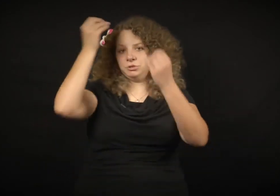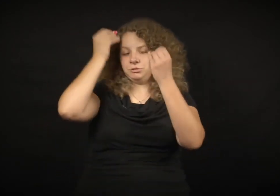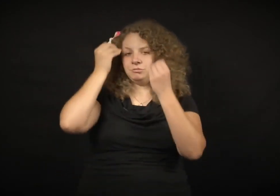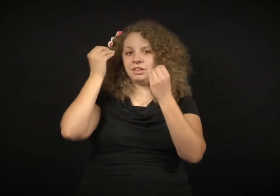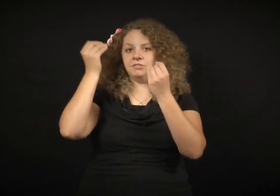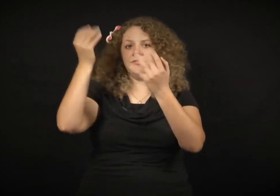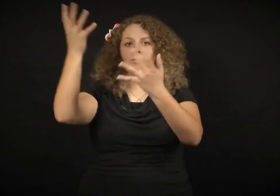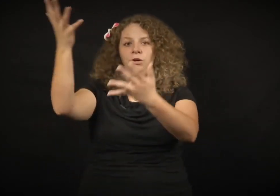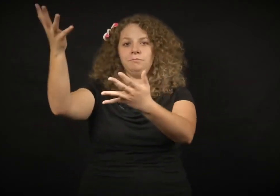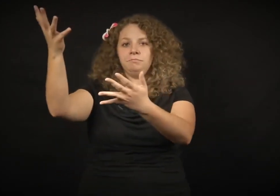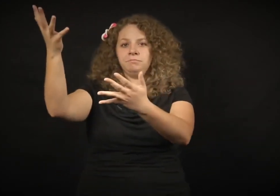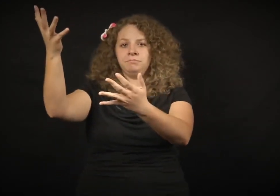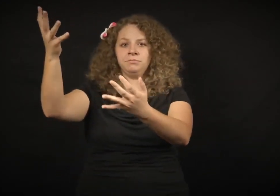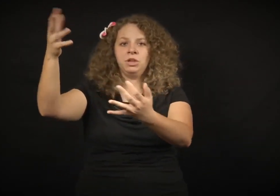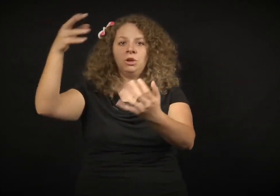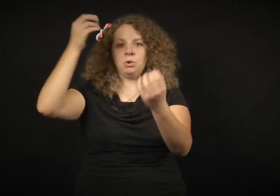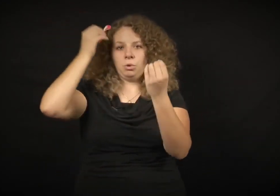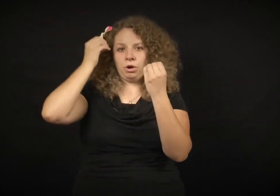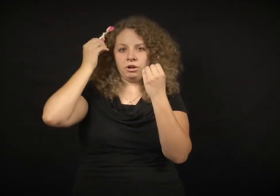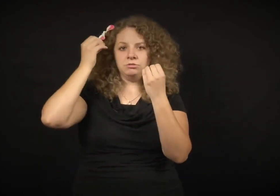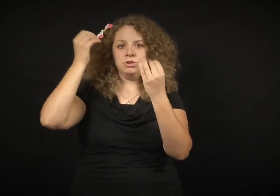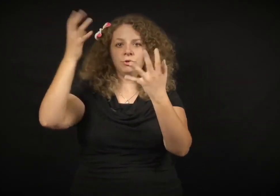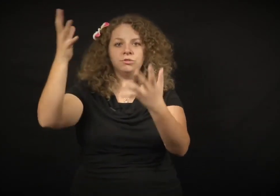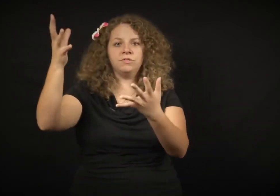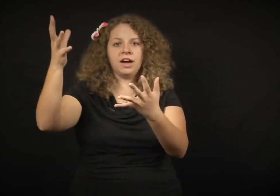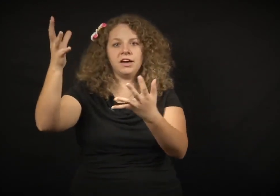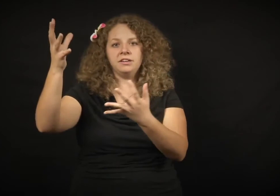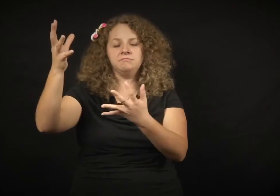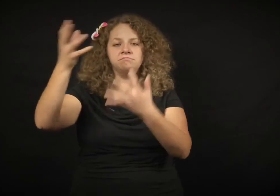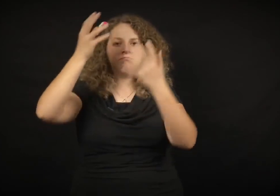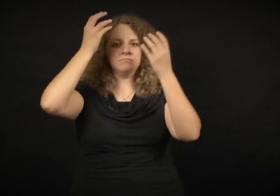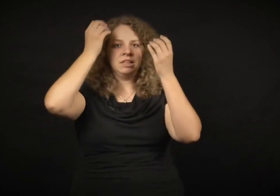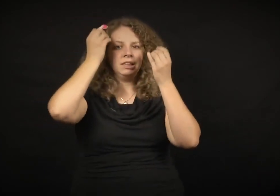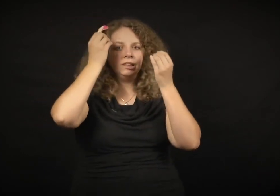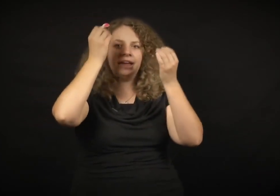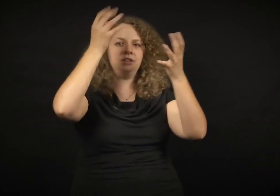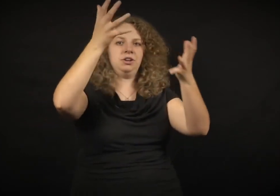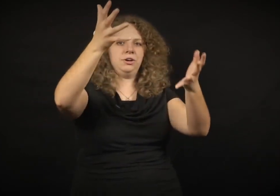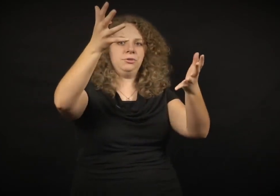To inform or notify, let know.